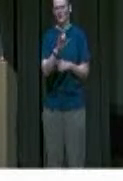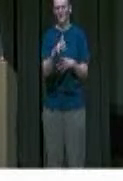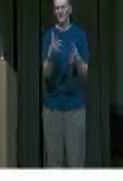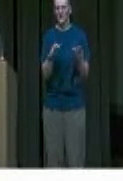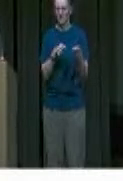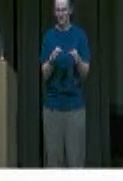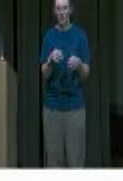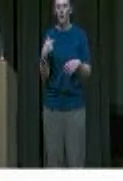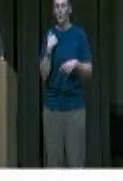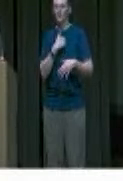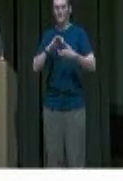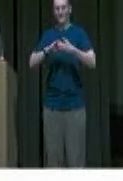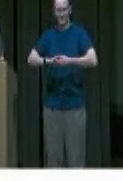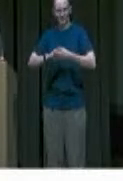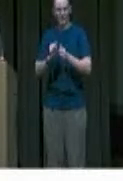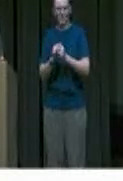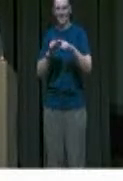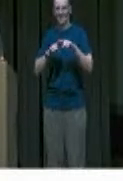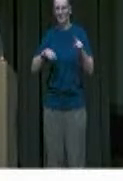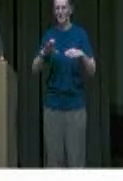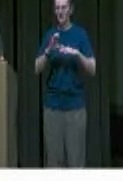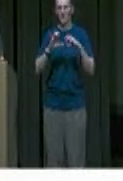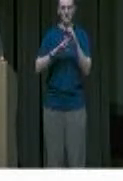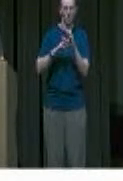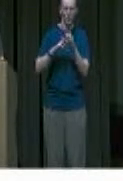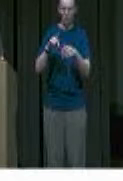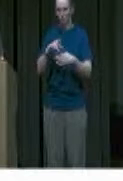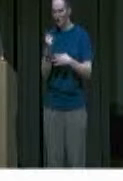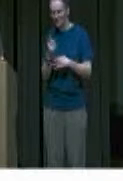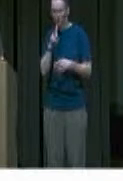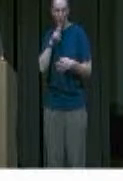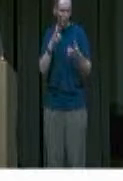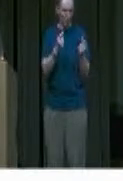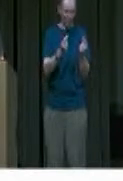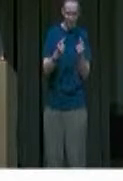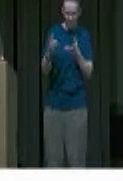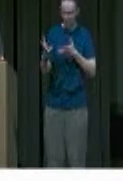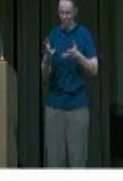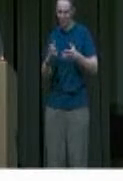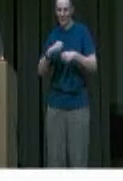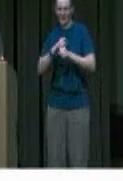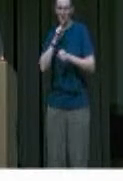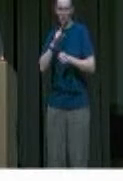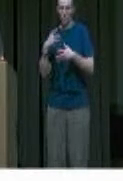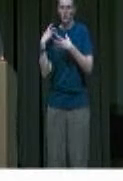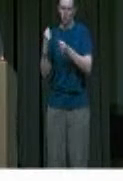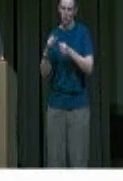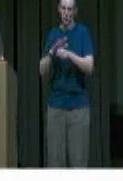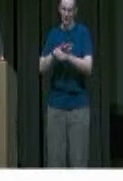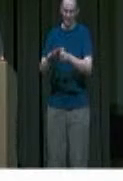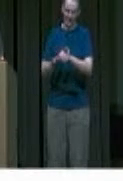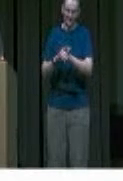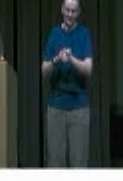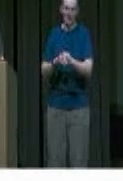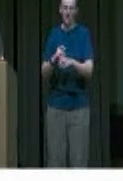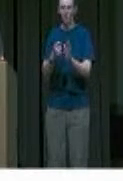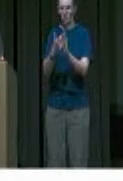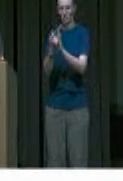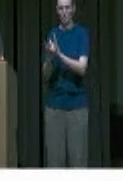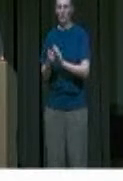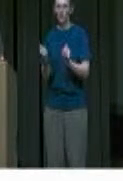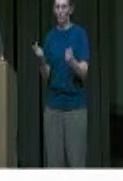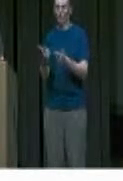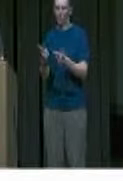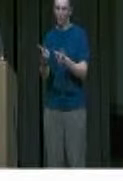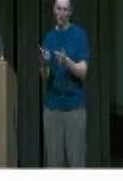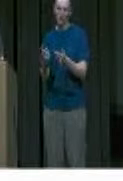the different construction projects, who's going to do what, to make sure that this site is stable as we remove all of